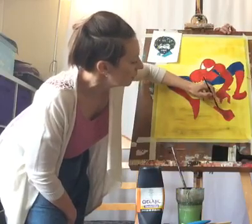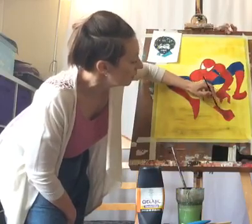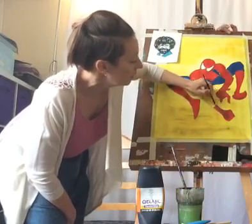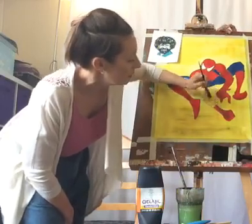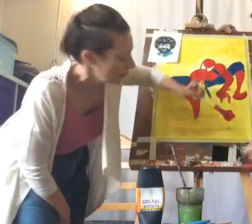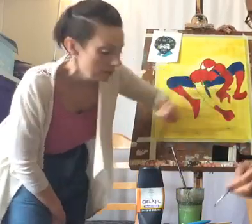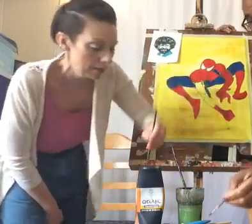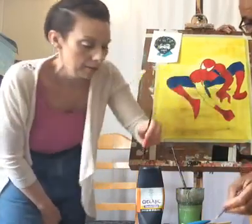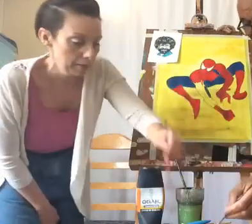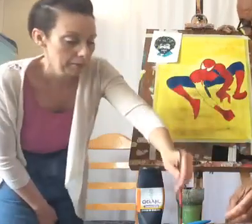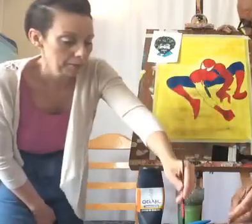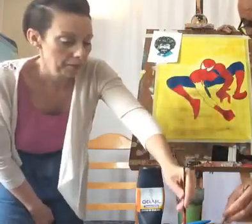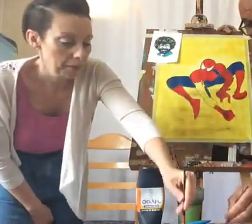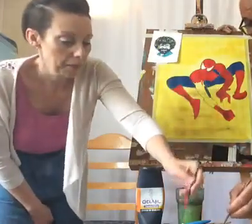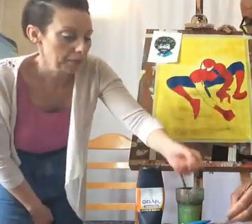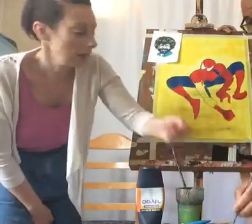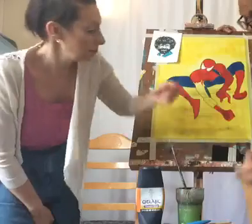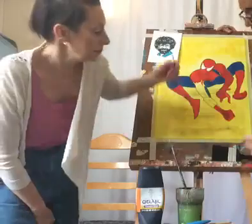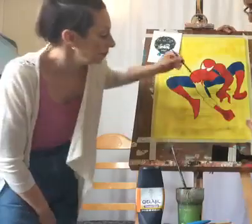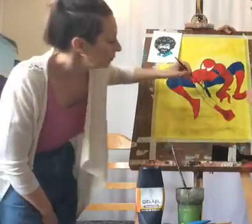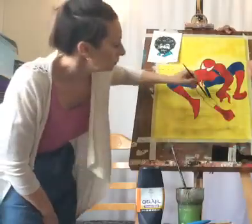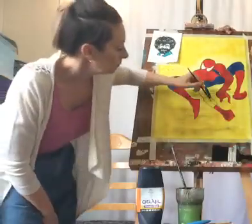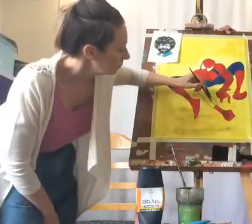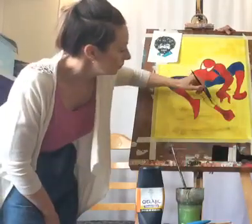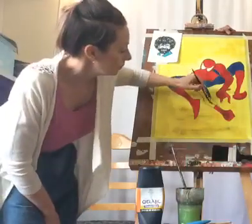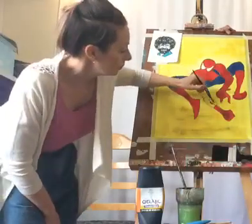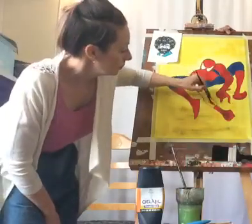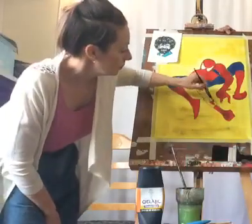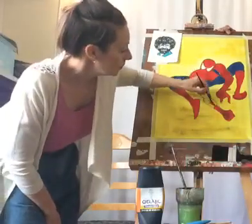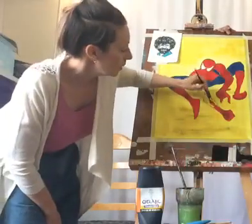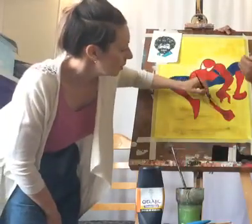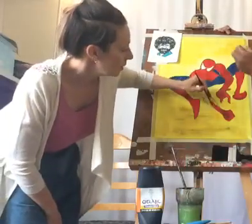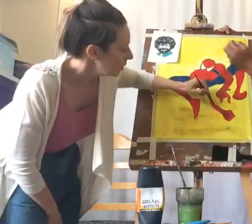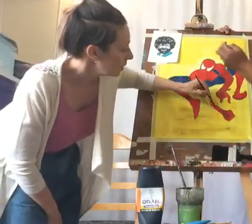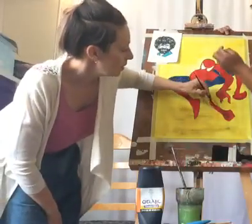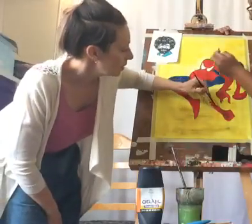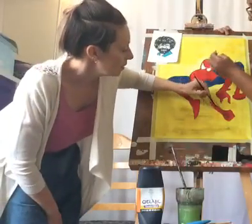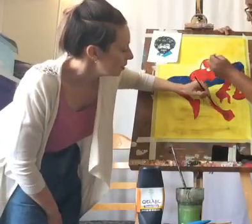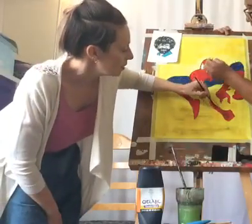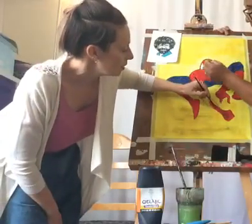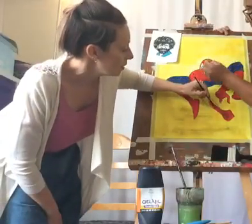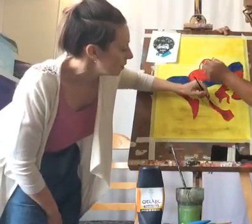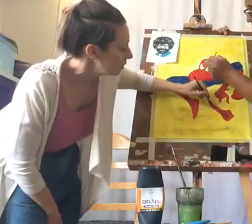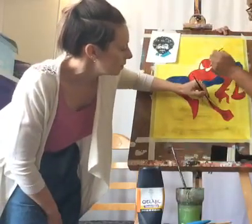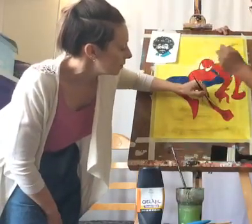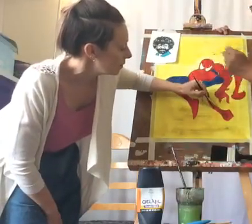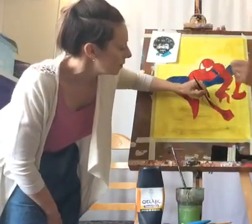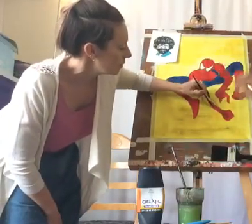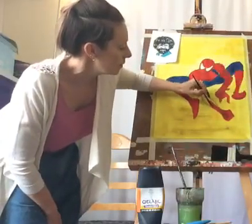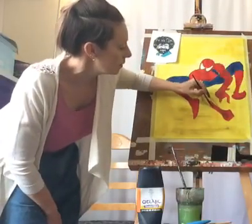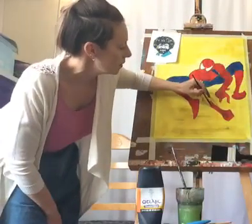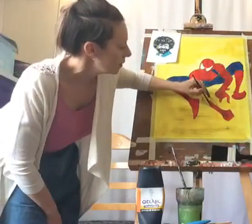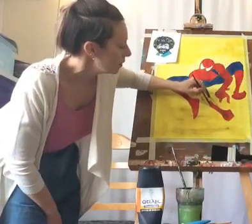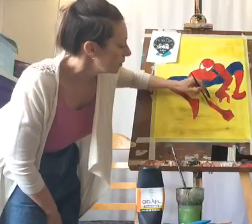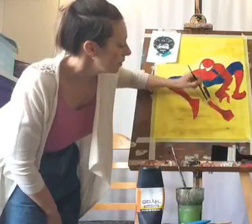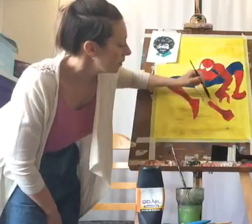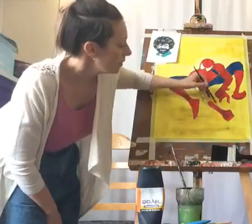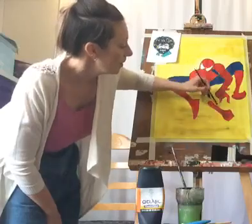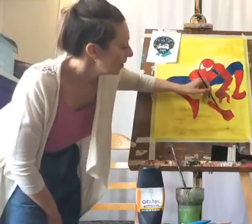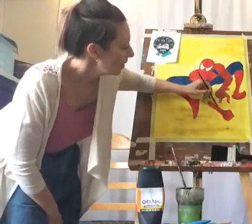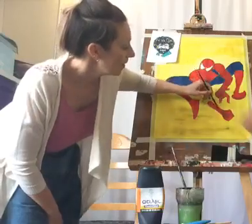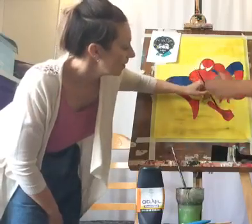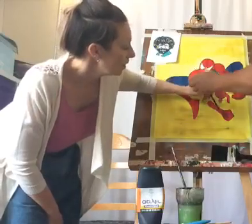Right, so I've got a bit of black on here. This is where I'll get paint all over my hands because I'm You're leaning. going to sign that. Oh yeah.